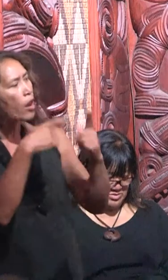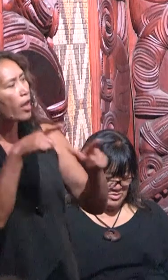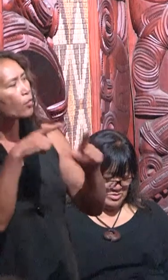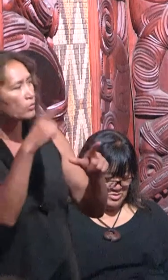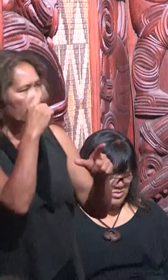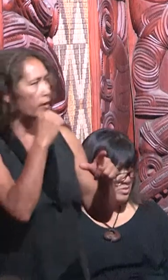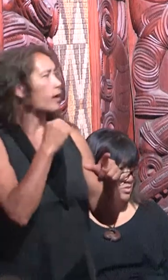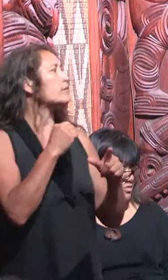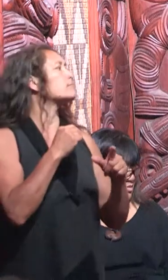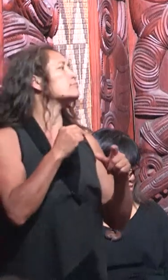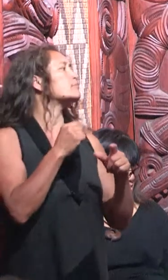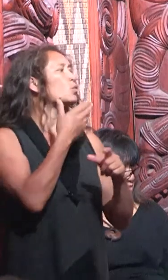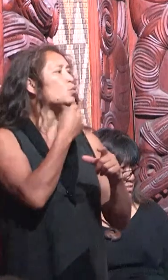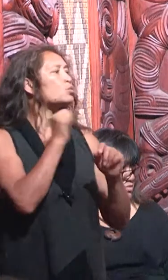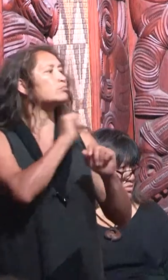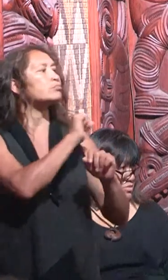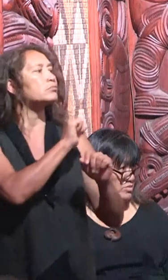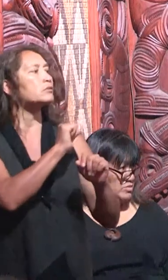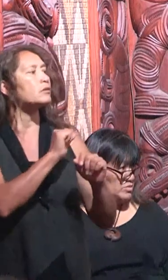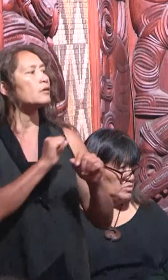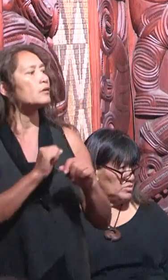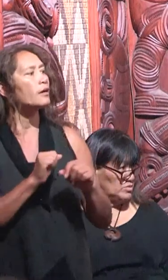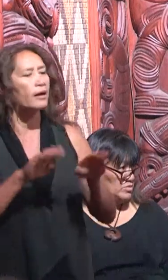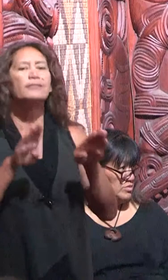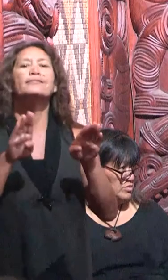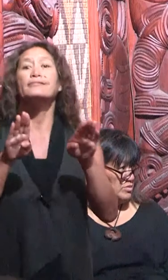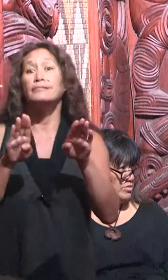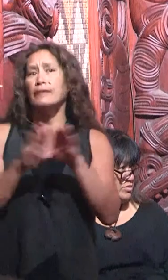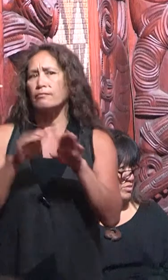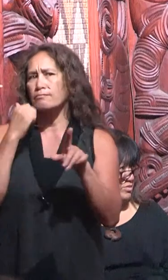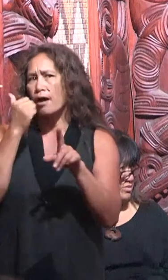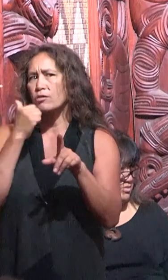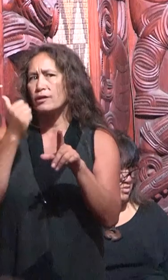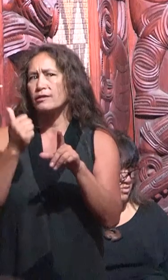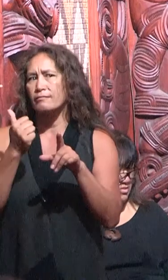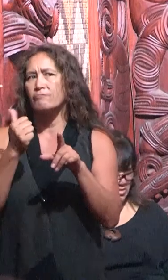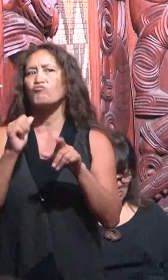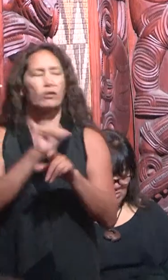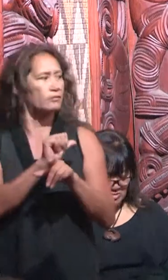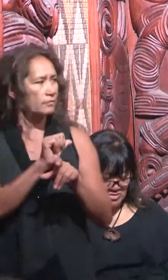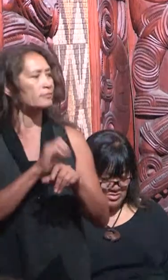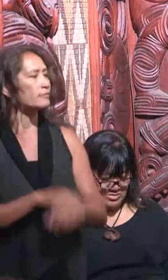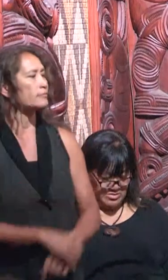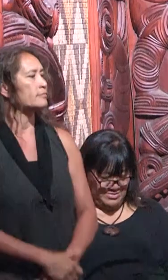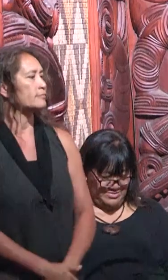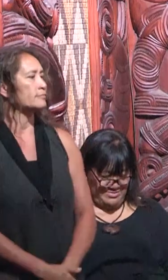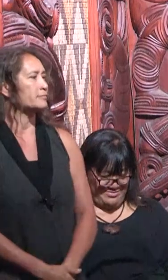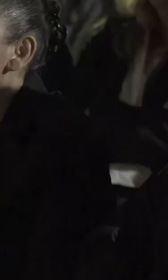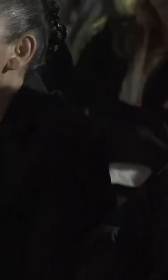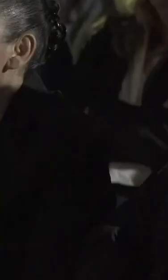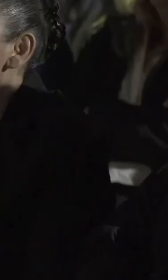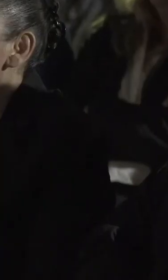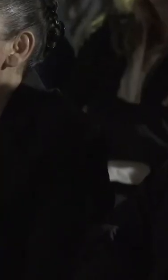the equivalent is in your language. Same as the Maori. Oh, same as Maori. Okay, right, you do it.